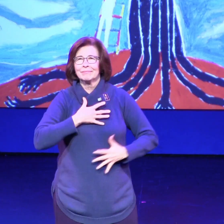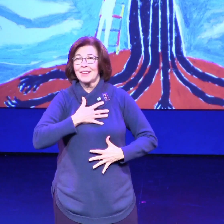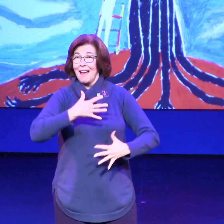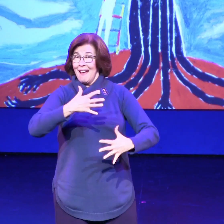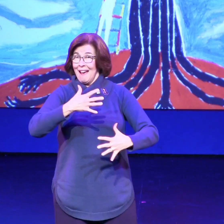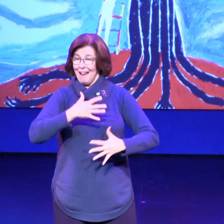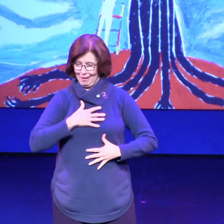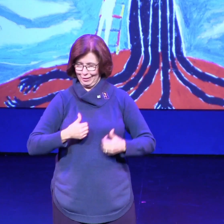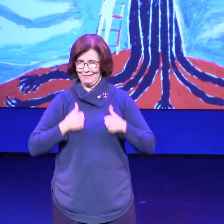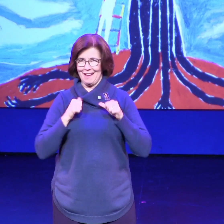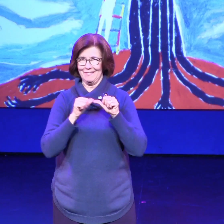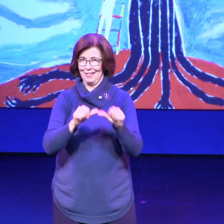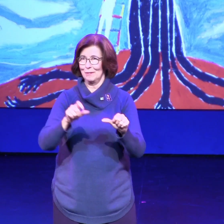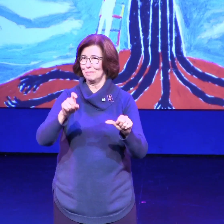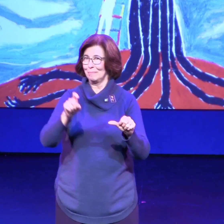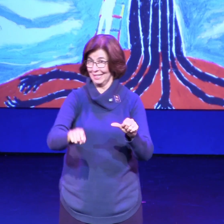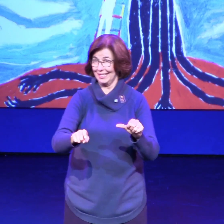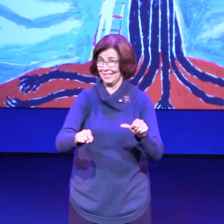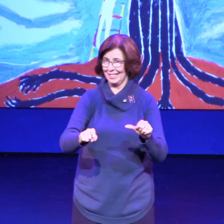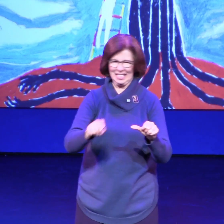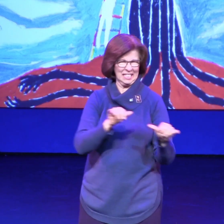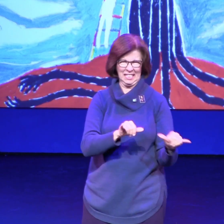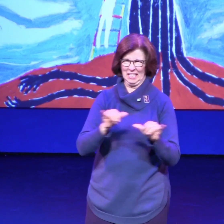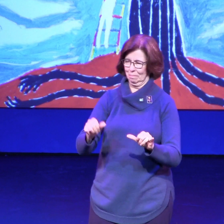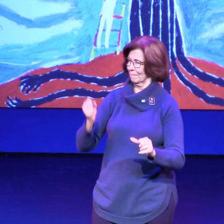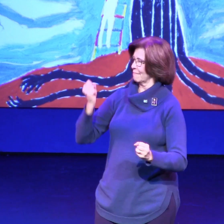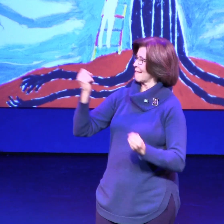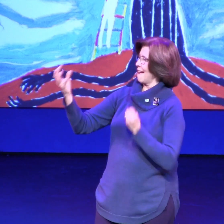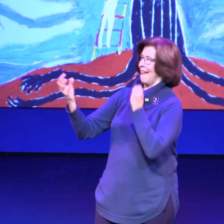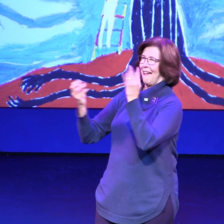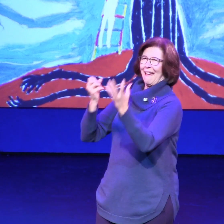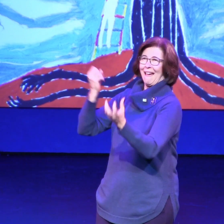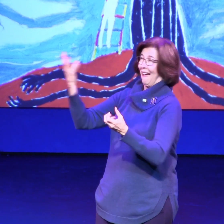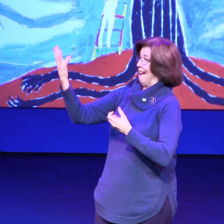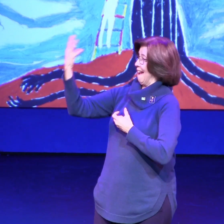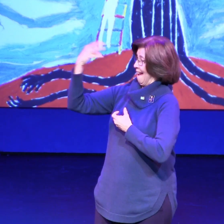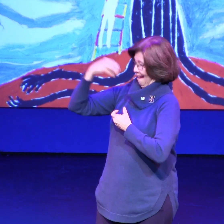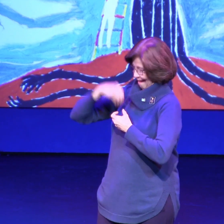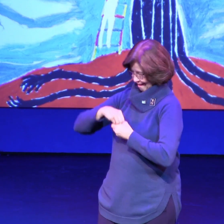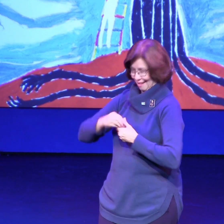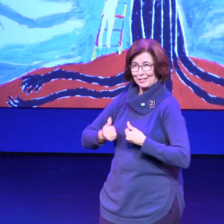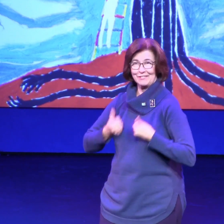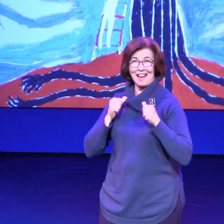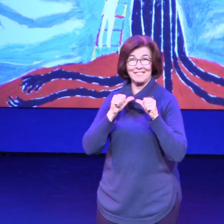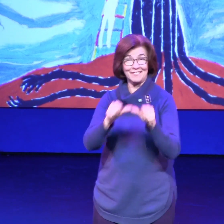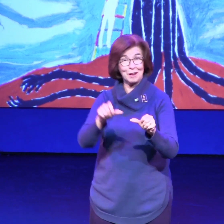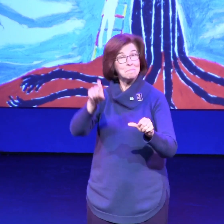Trees are vital to our ability to breathe. We need them to survive. In the same way, ASL